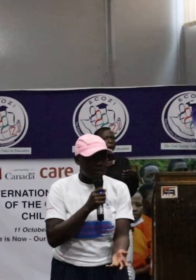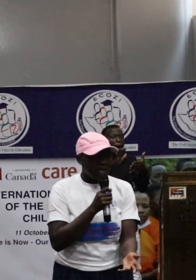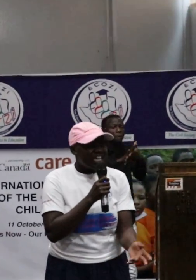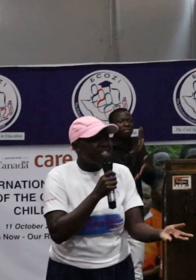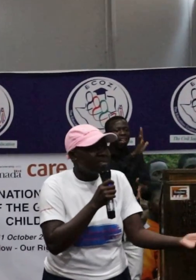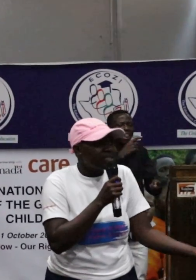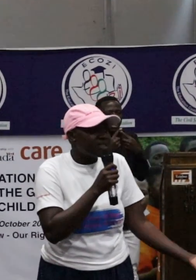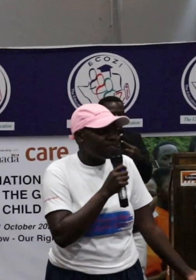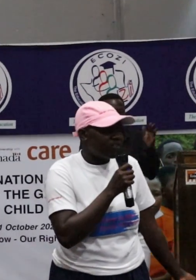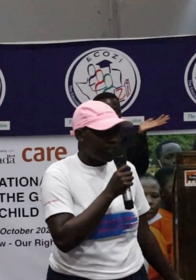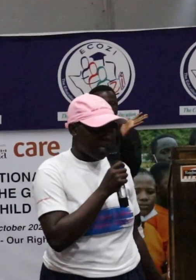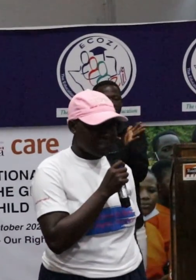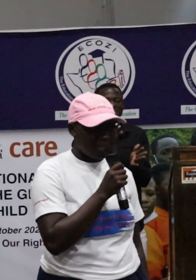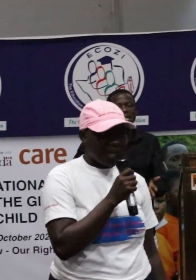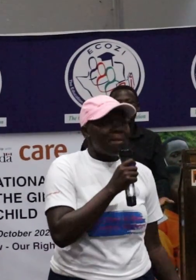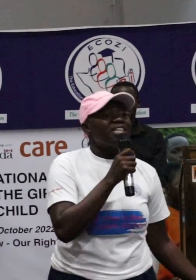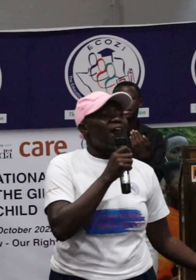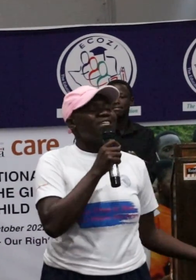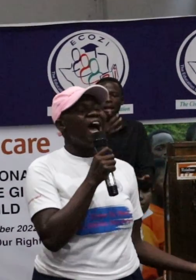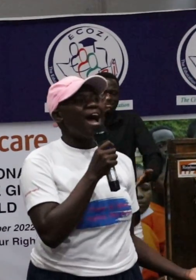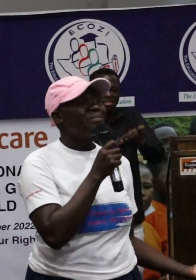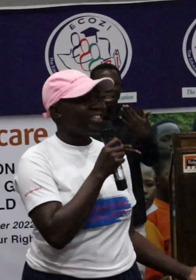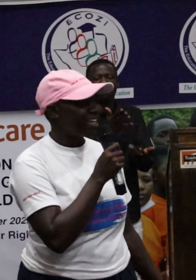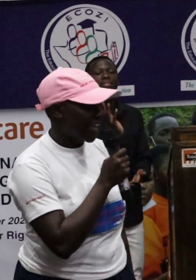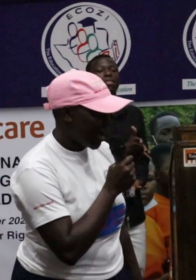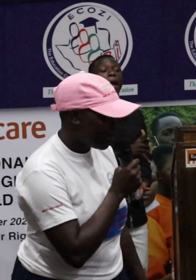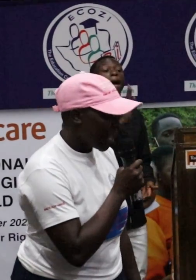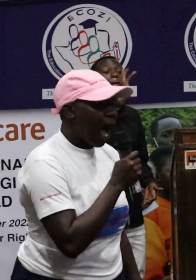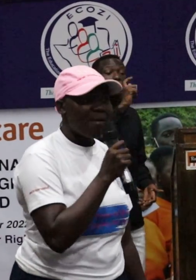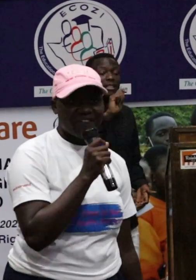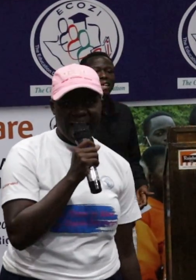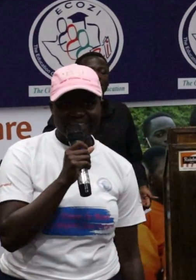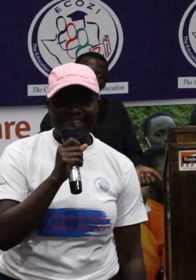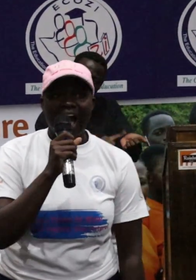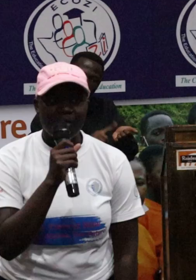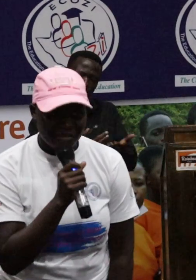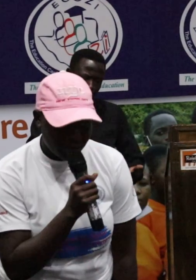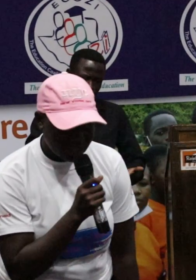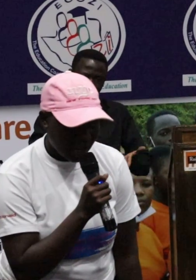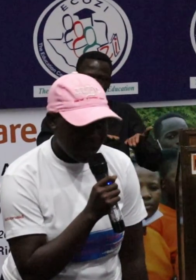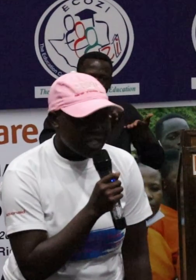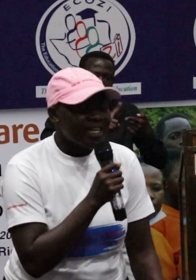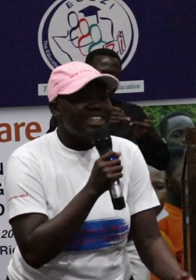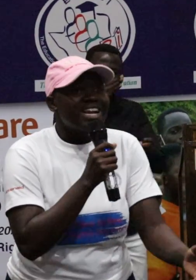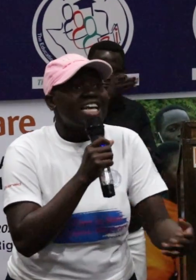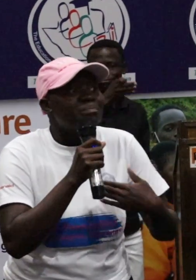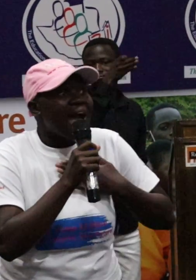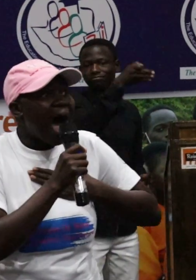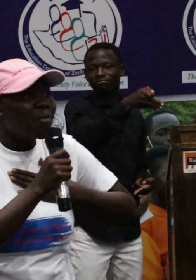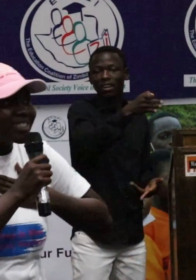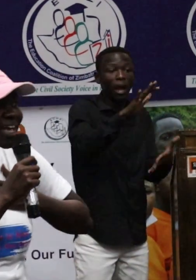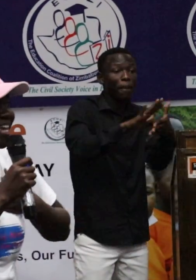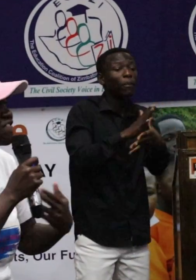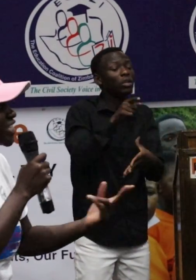girl child, and she must suffer for that. But our time is to come, our rights, our future. So let the rights